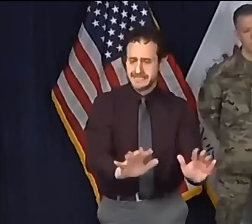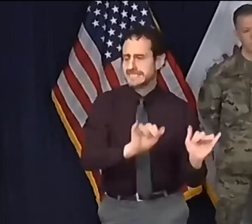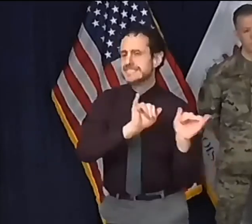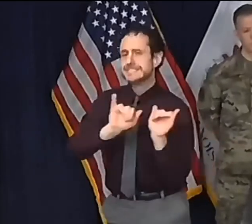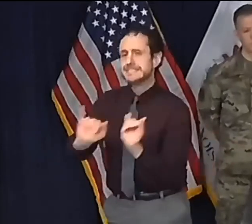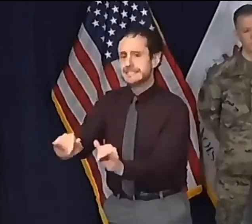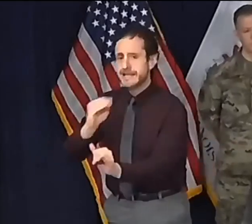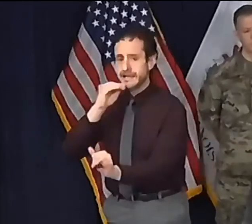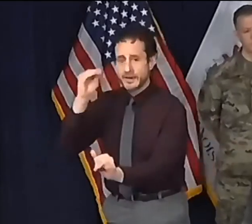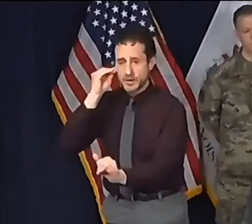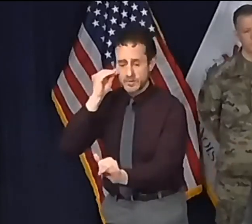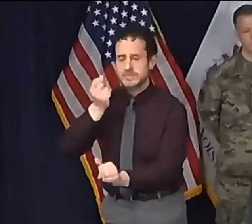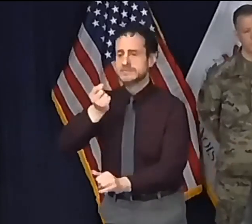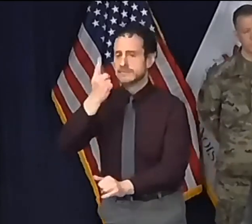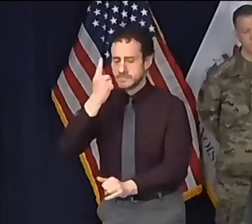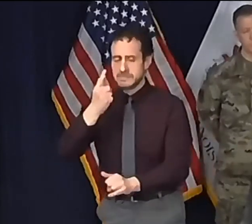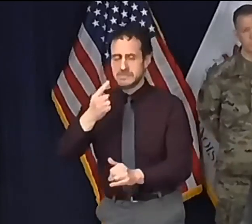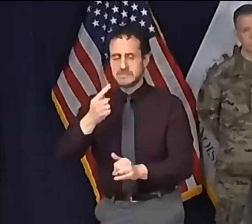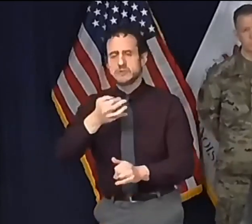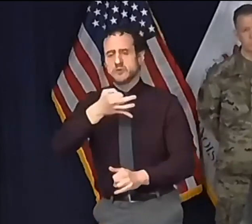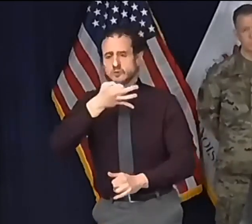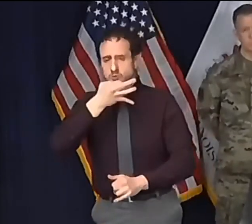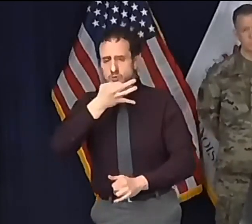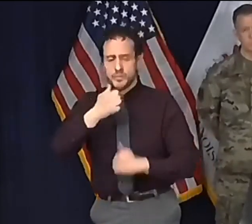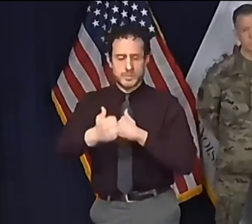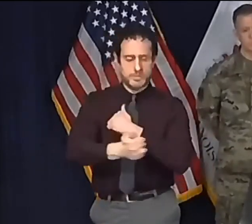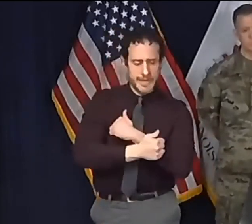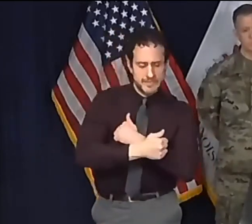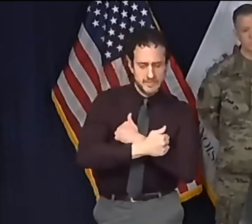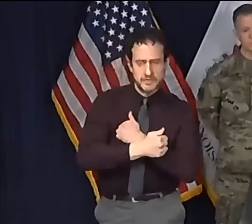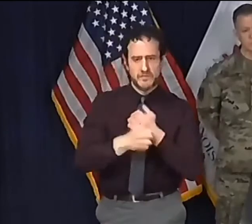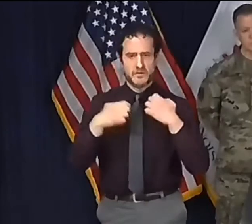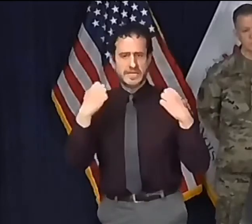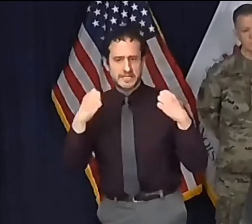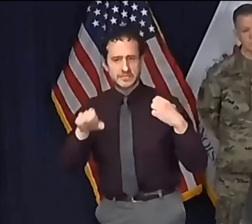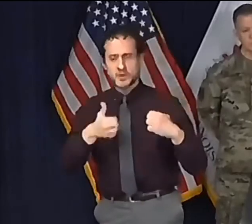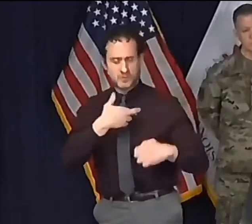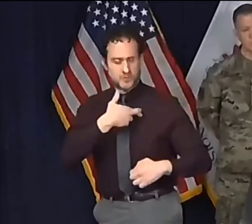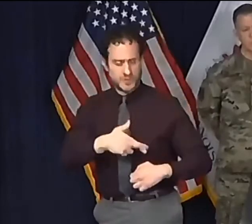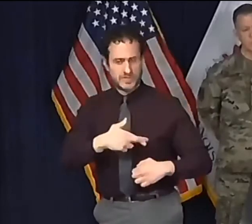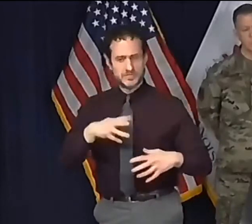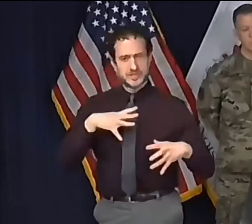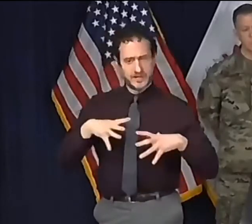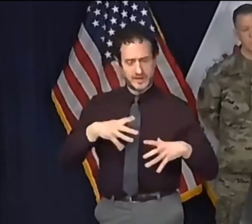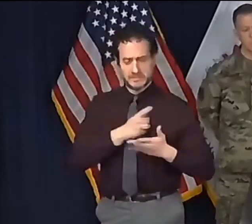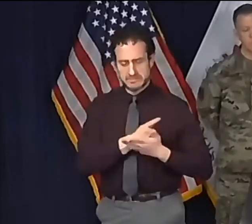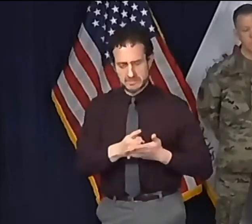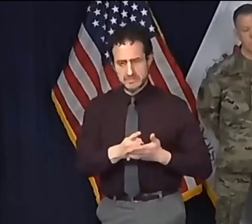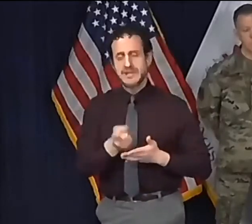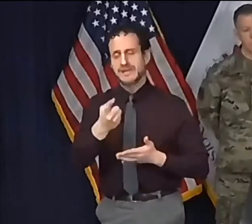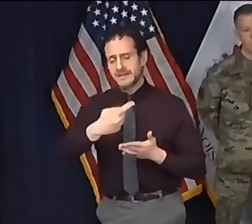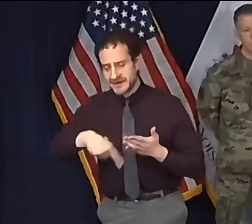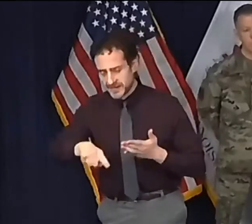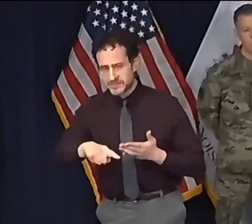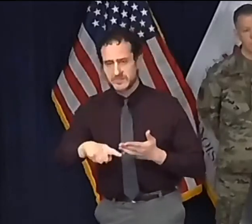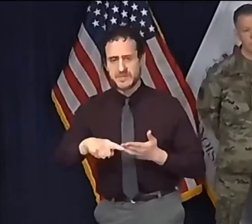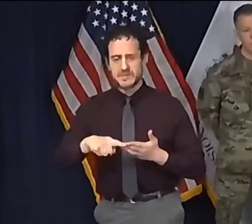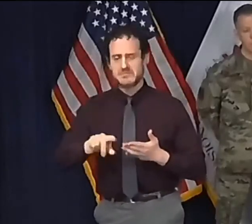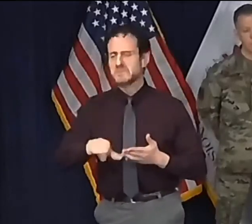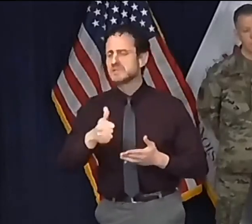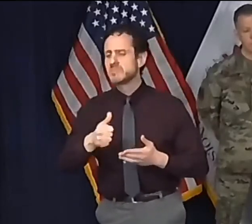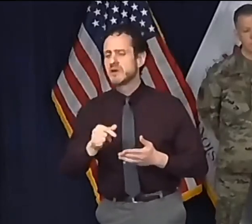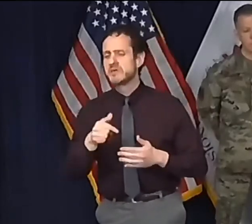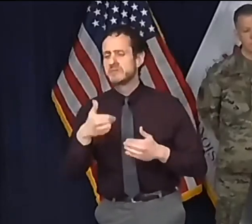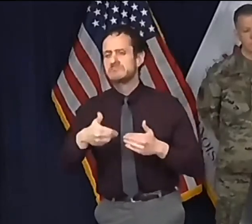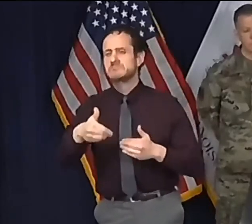there are religious days that are upon us coming throughout this week, including maybe next week and then some others